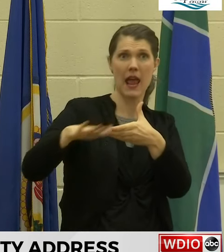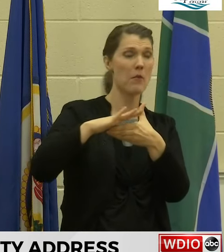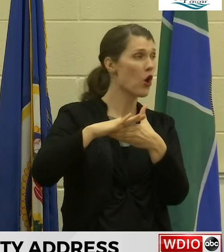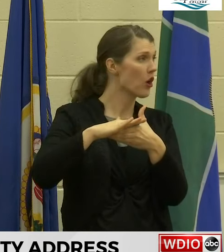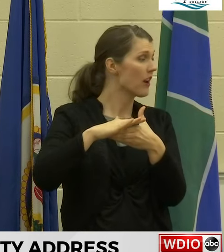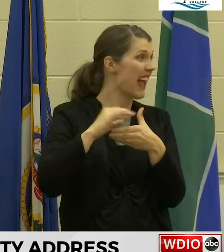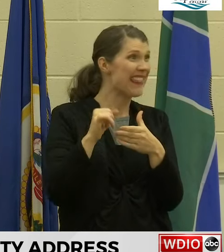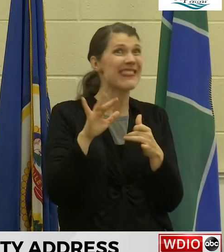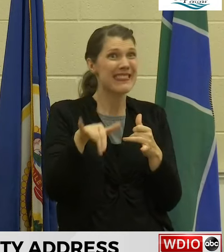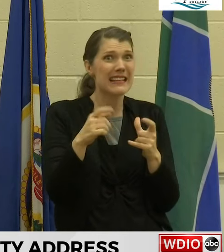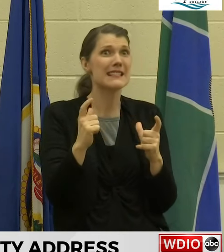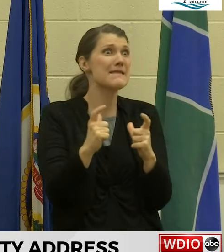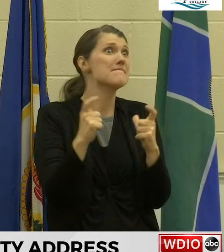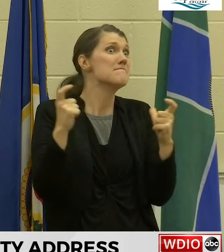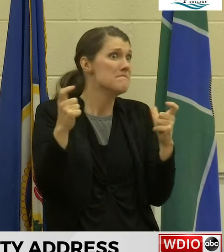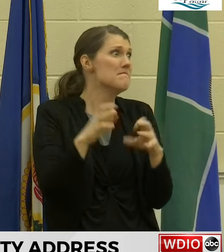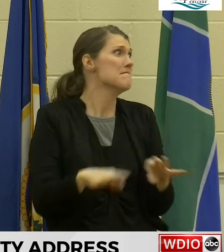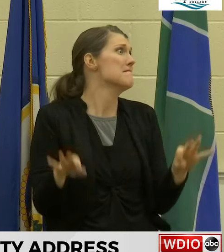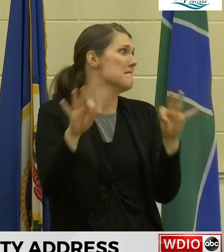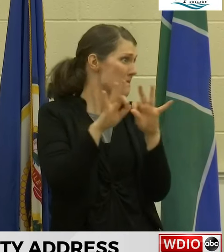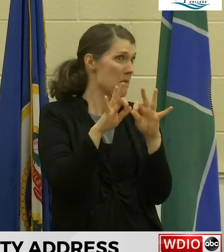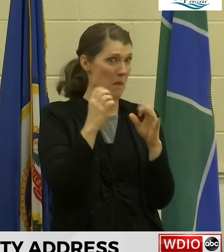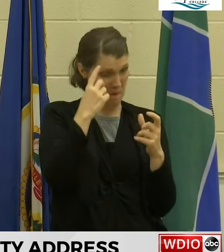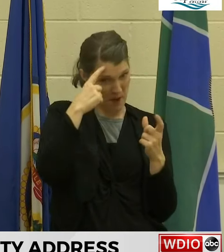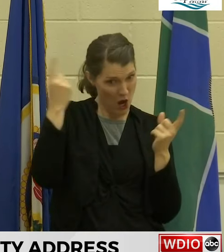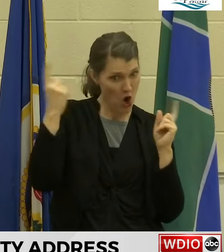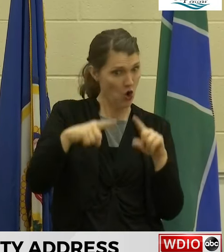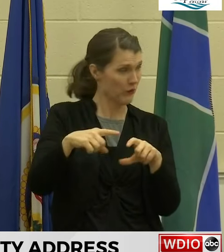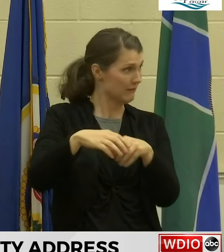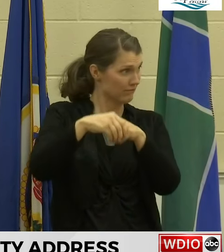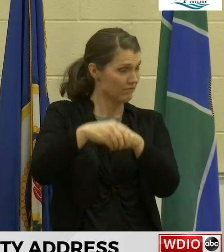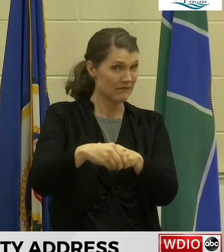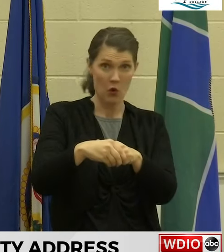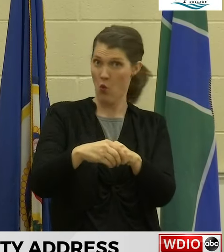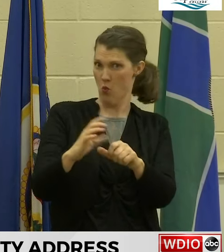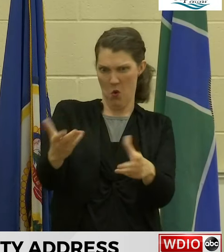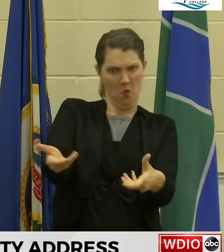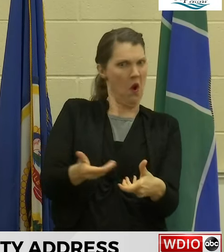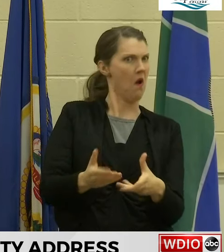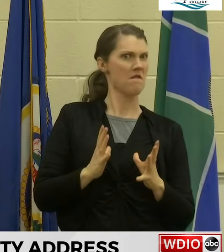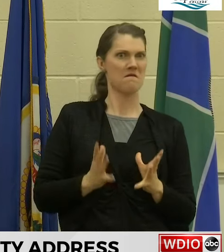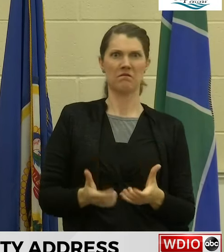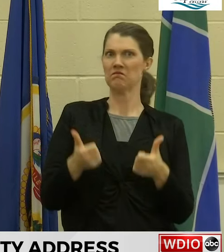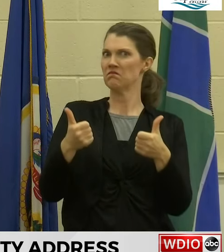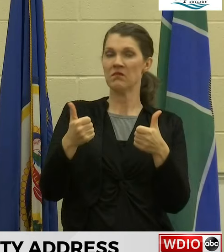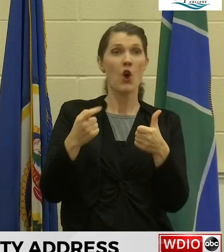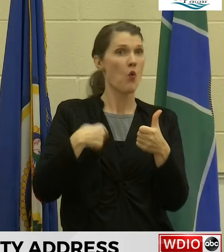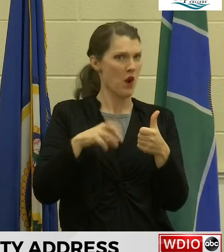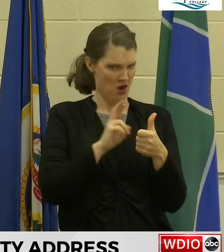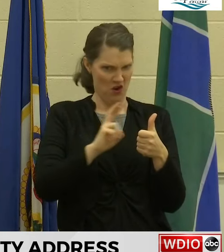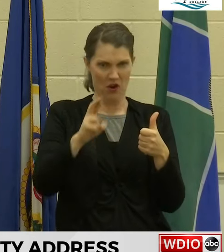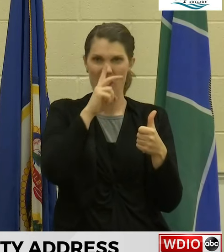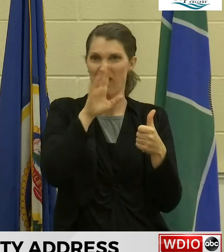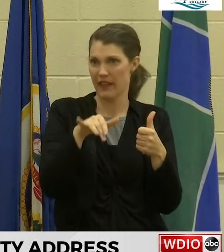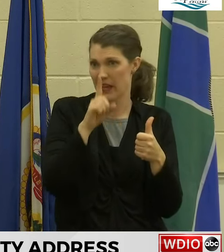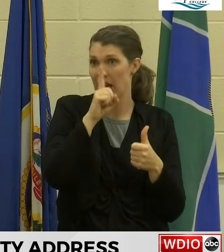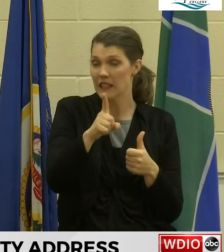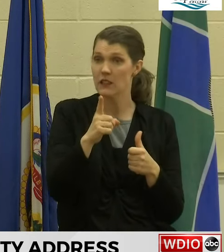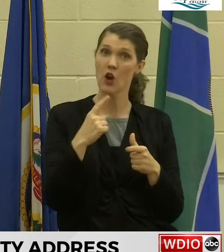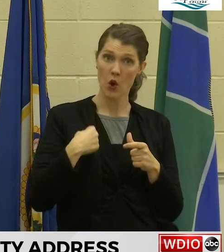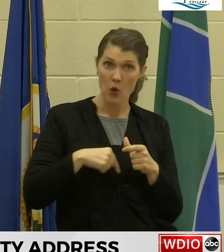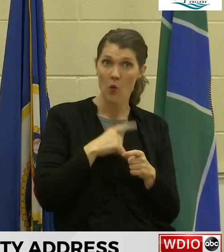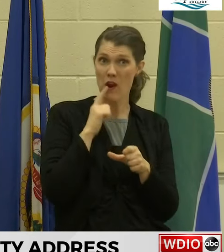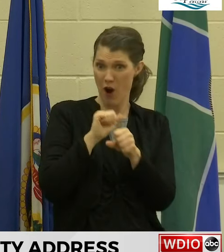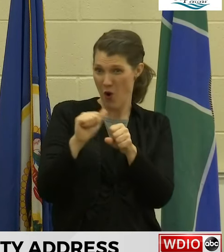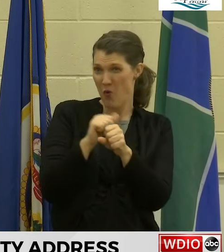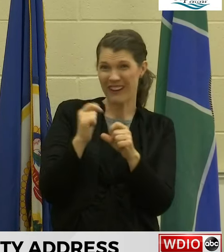is a big deal. We welcome it. We are ready for it. We're